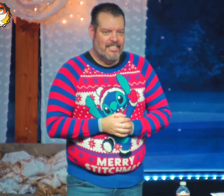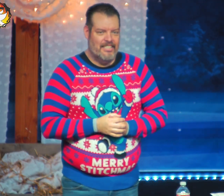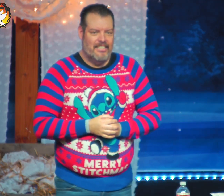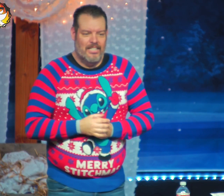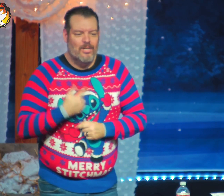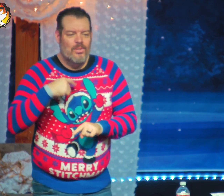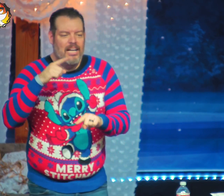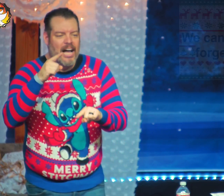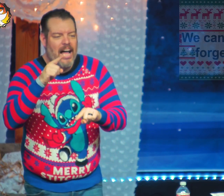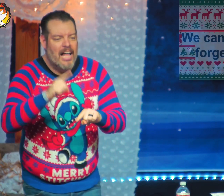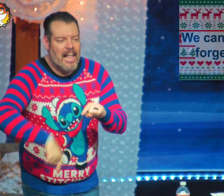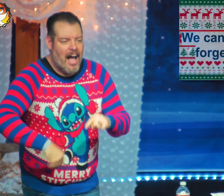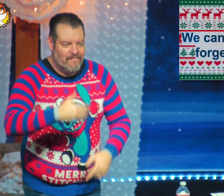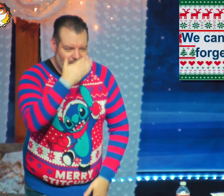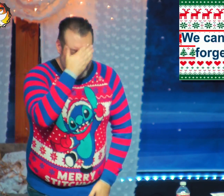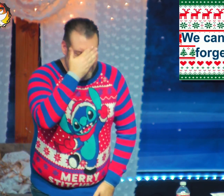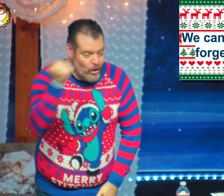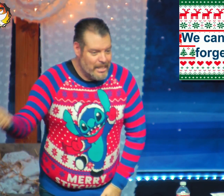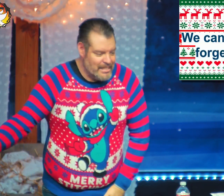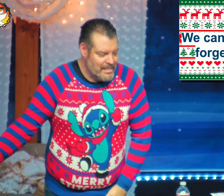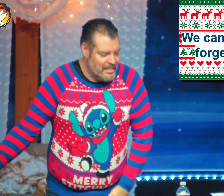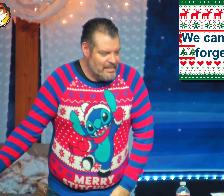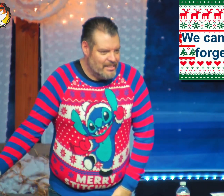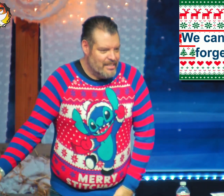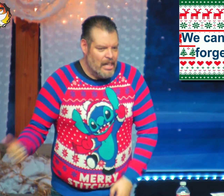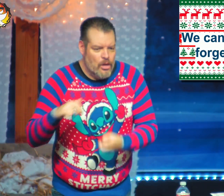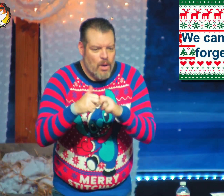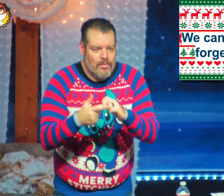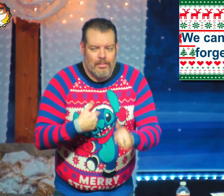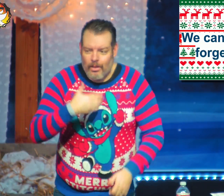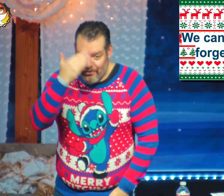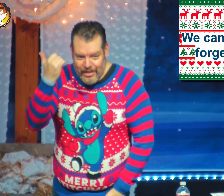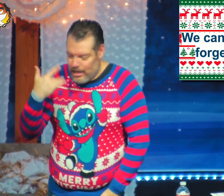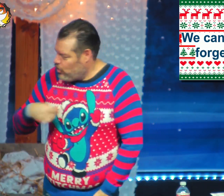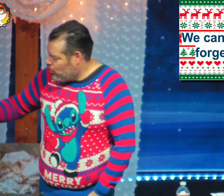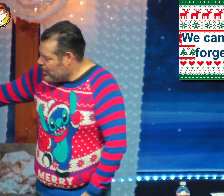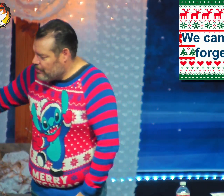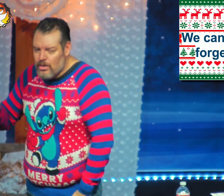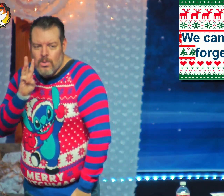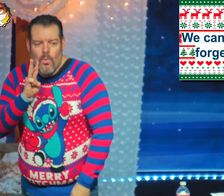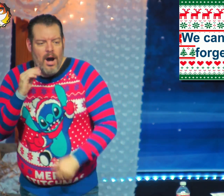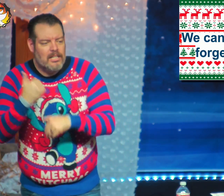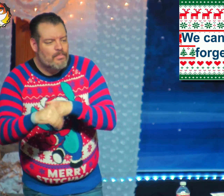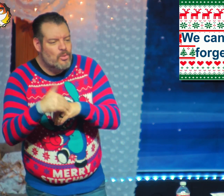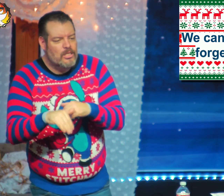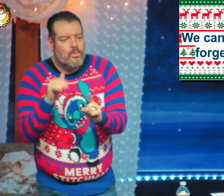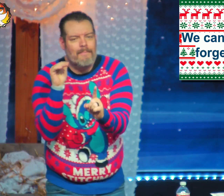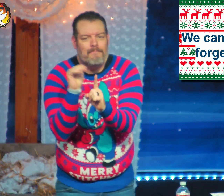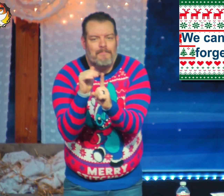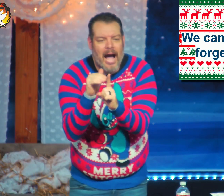Will I die first? Will He return first? I don't know, but I stay watch and we stay positive.